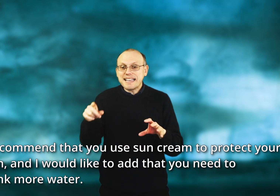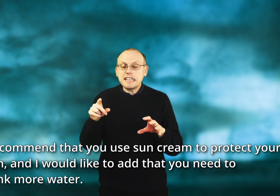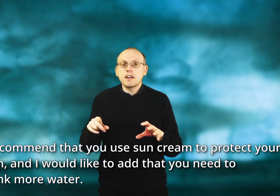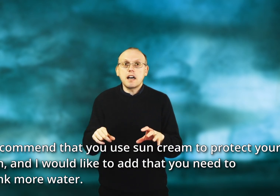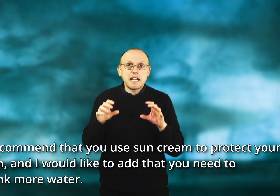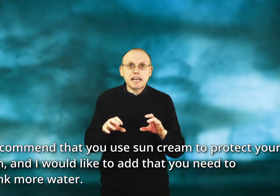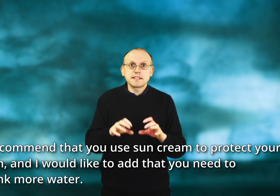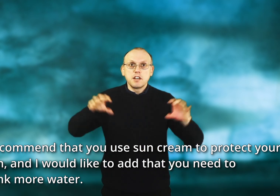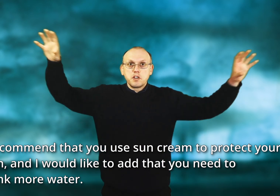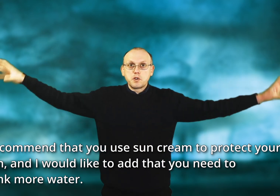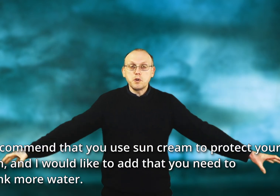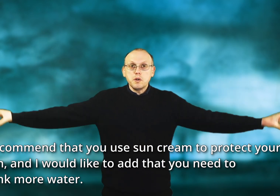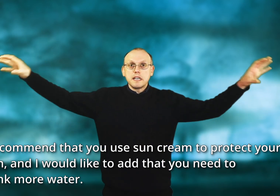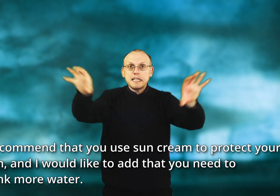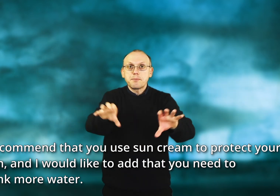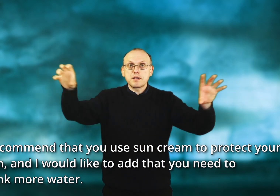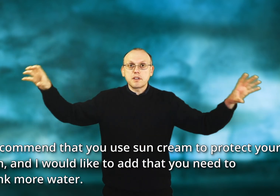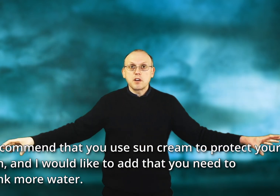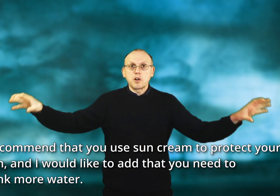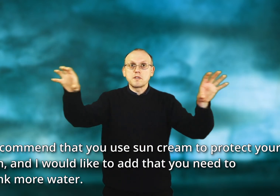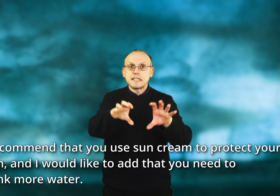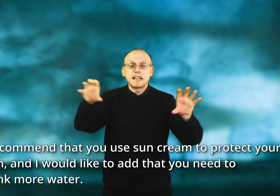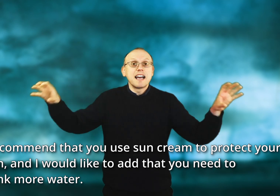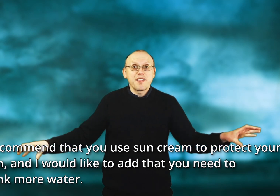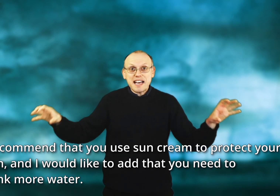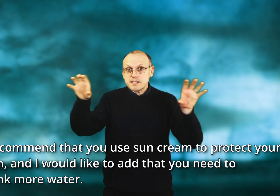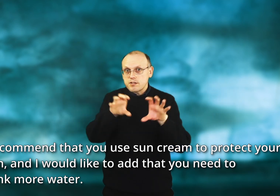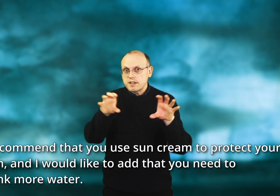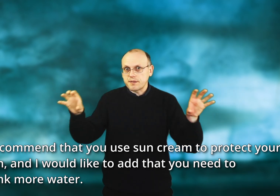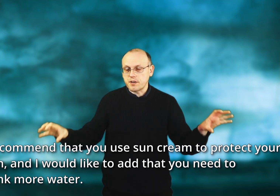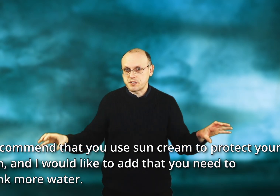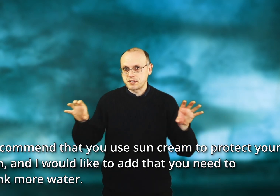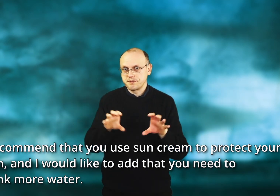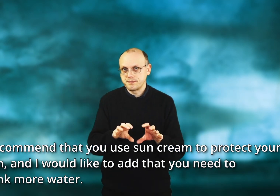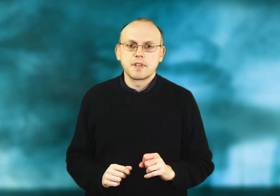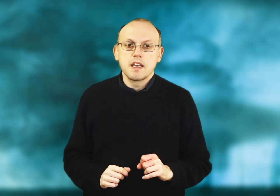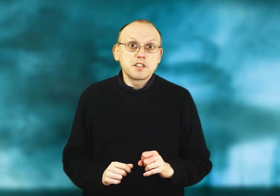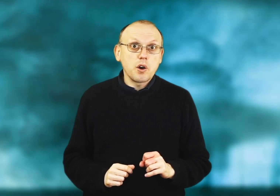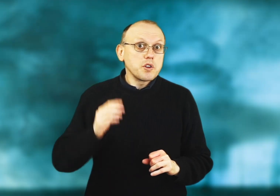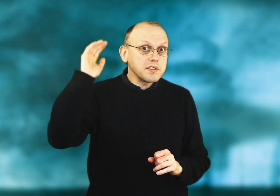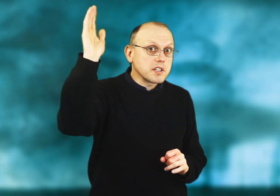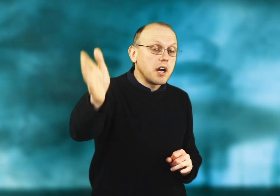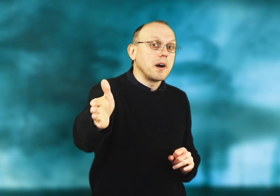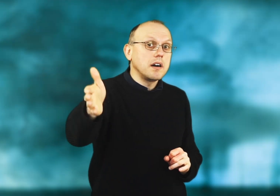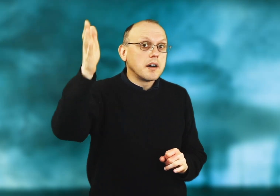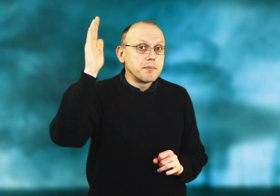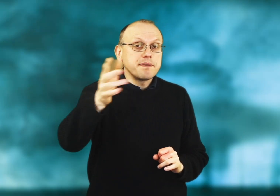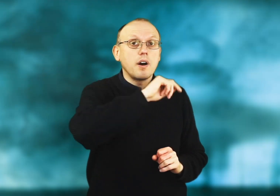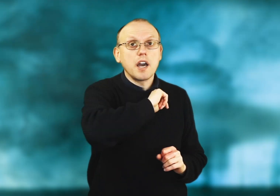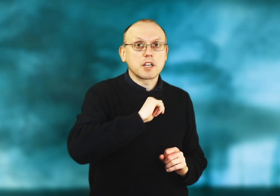here links two independent clauses. That's the difference. So use a comma before a